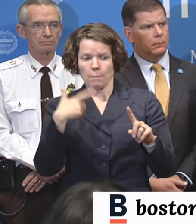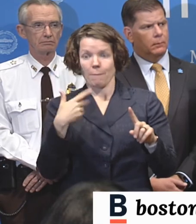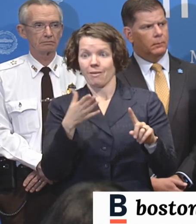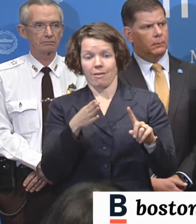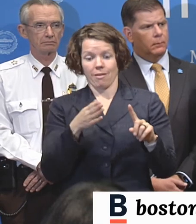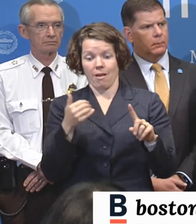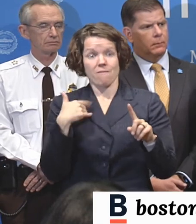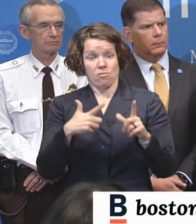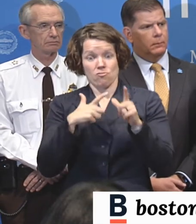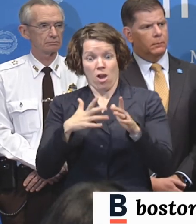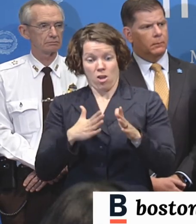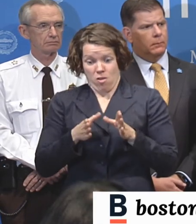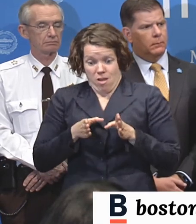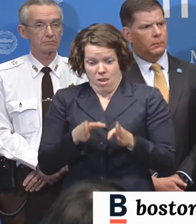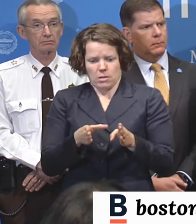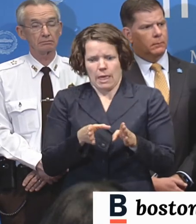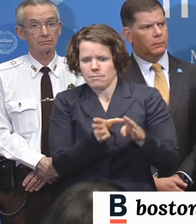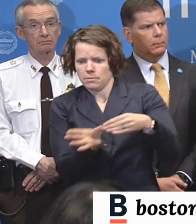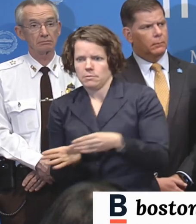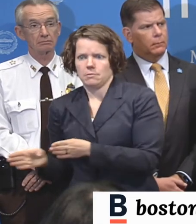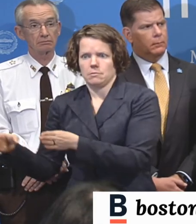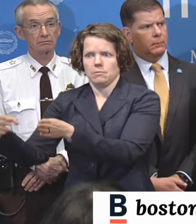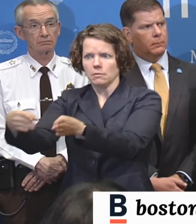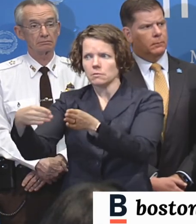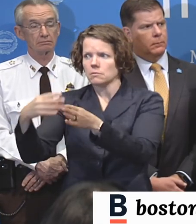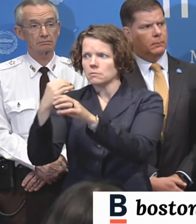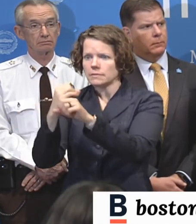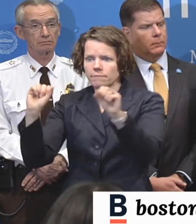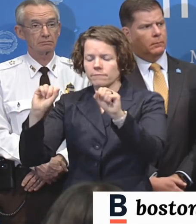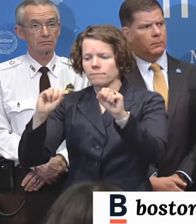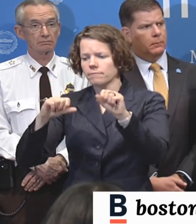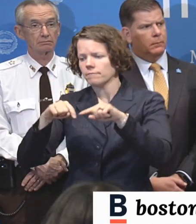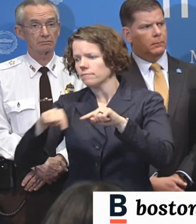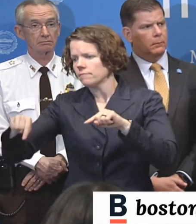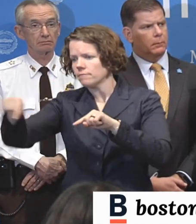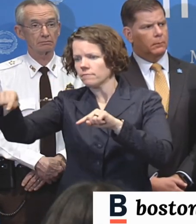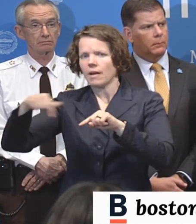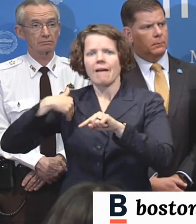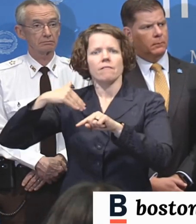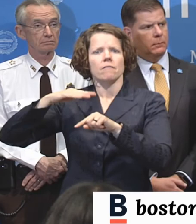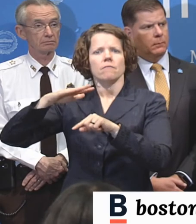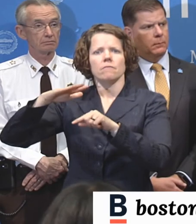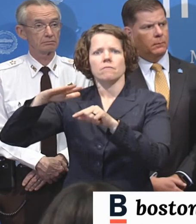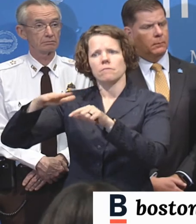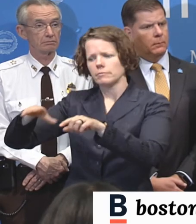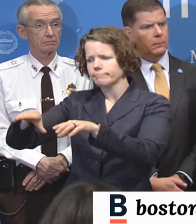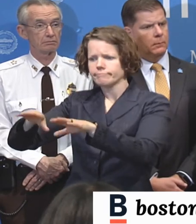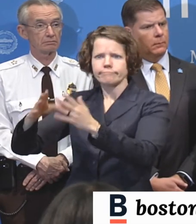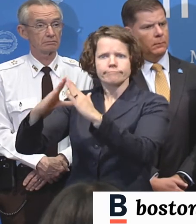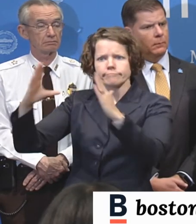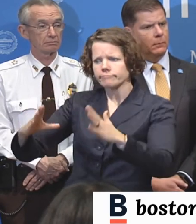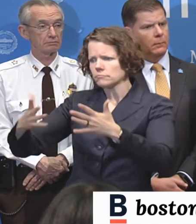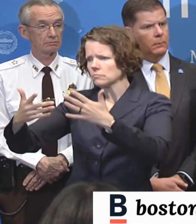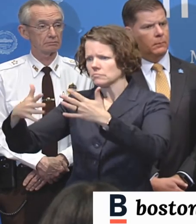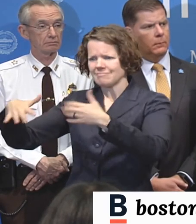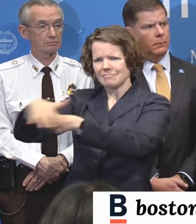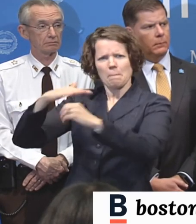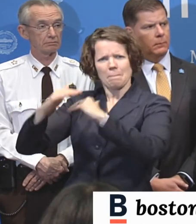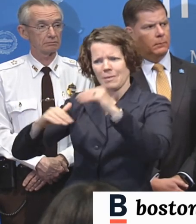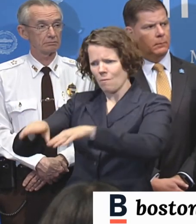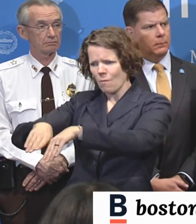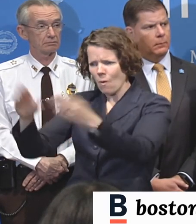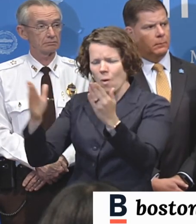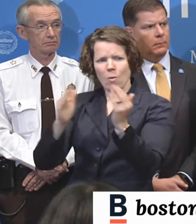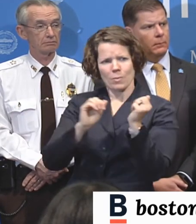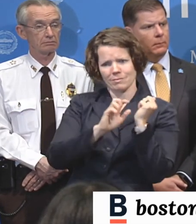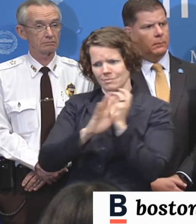course in order to get them to centers that have been pre-established where they can go, or onto buses if